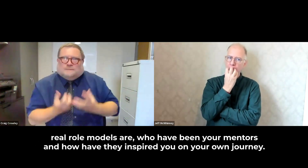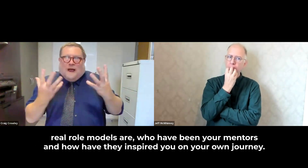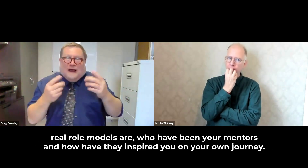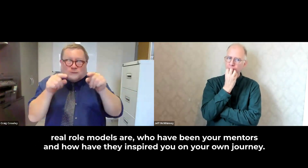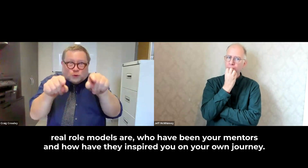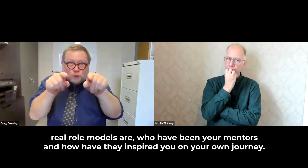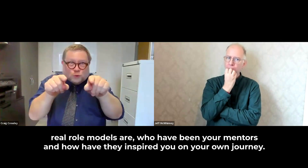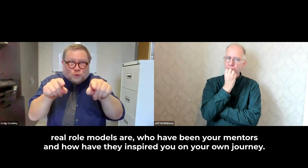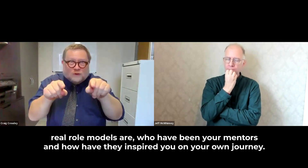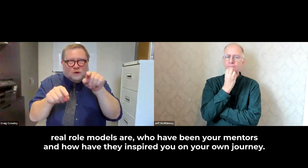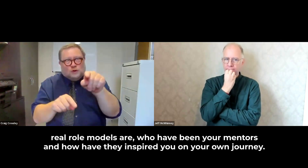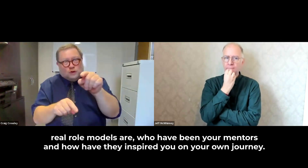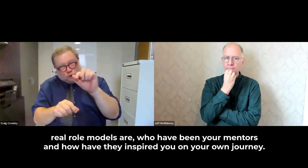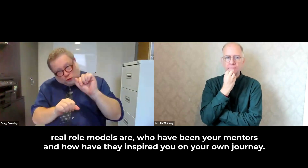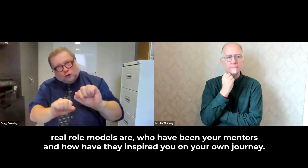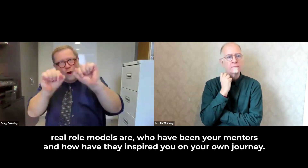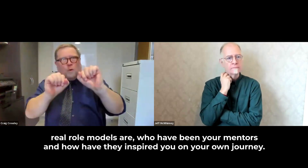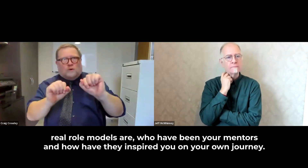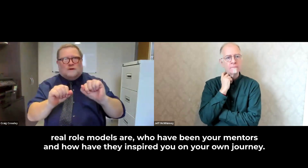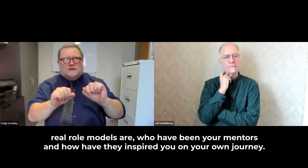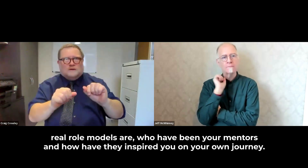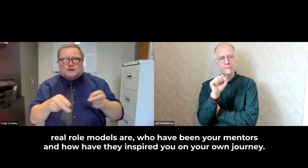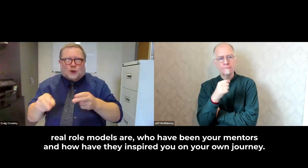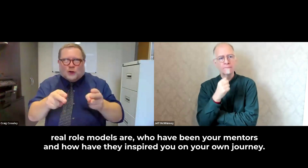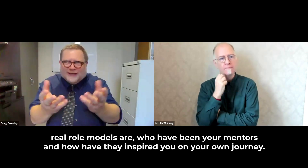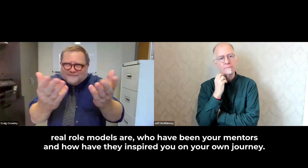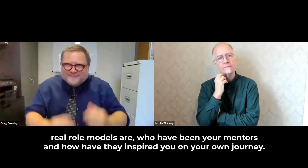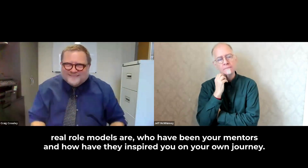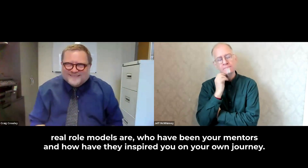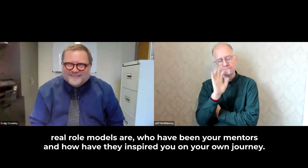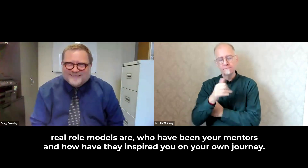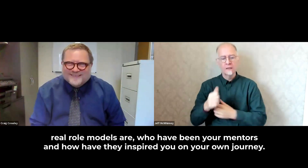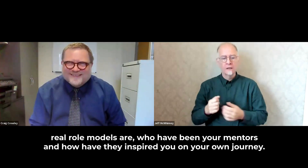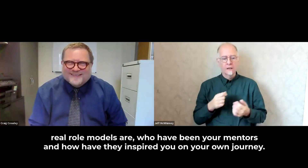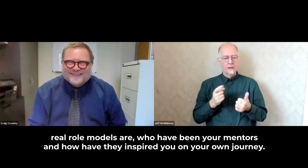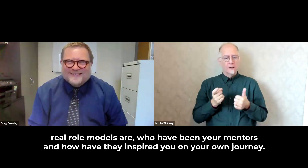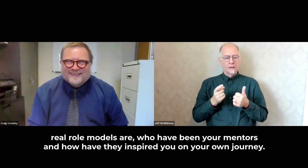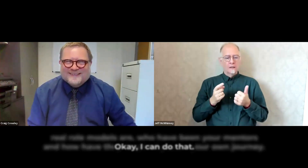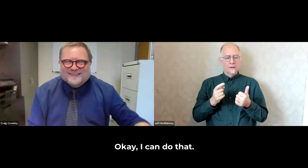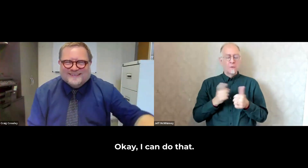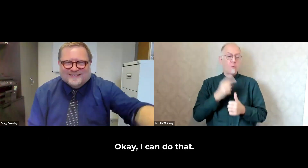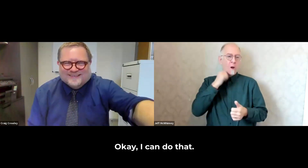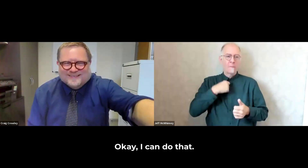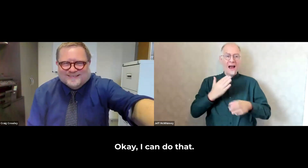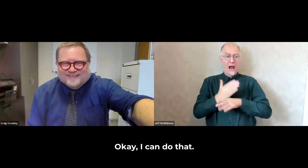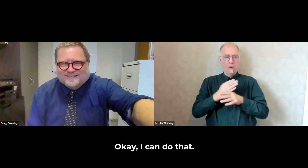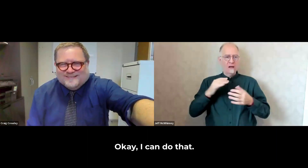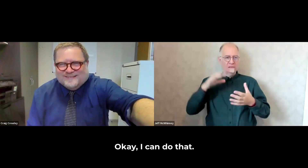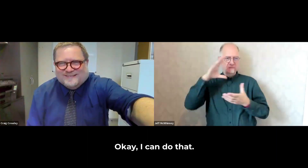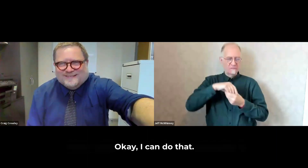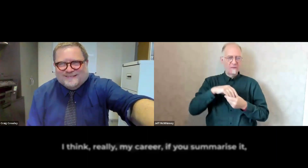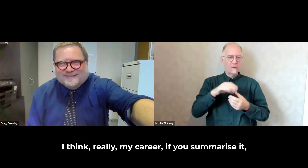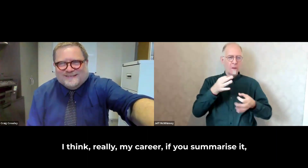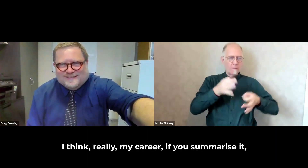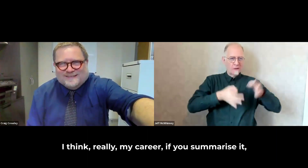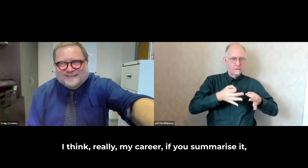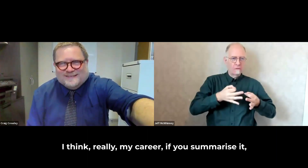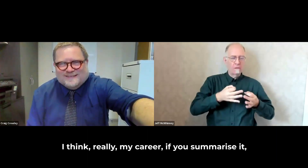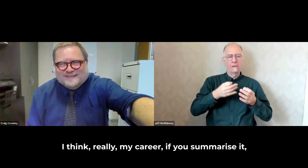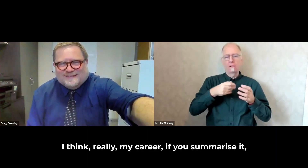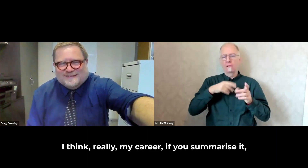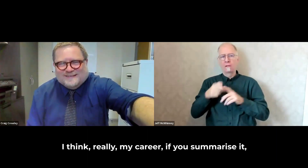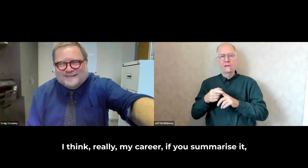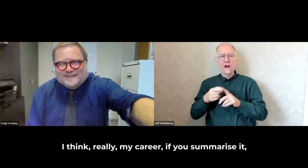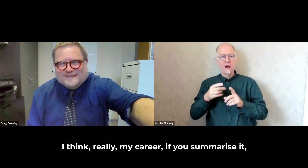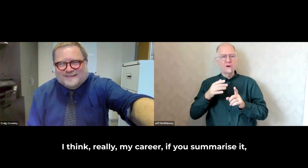your mentors, and how have they inspired you on your own journey? Okay, I can do that. I think